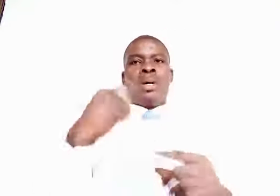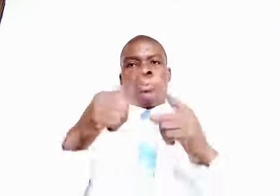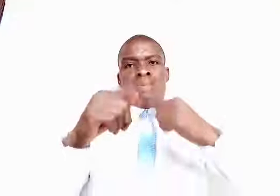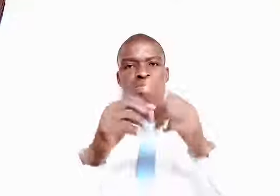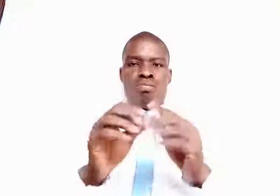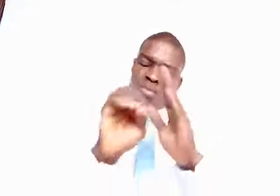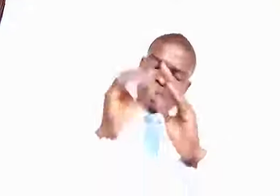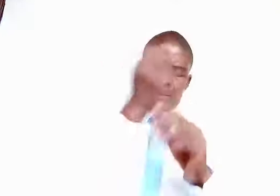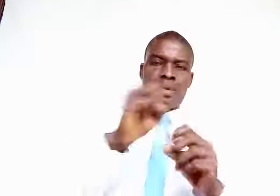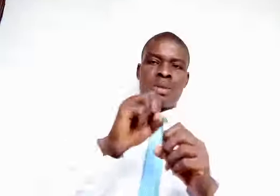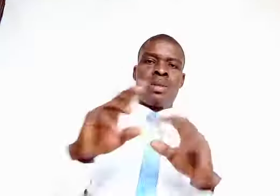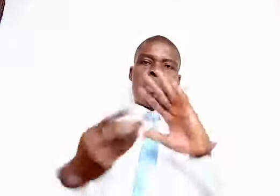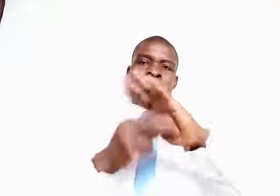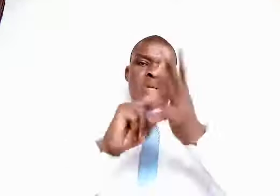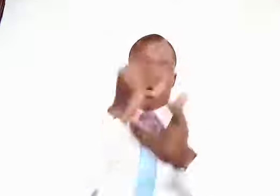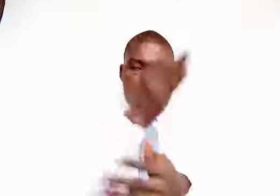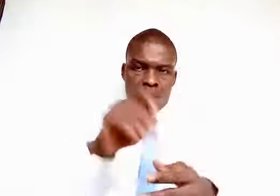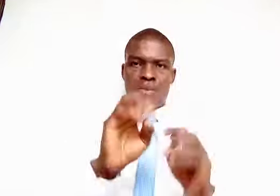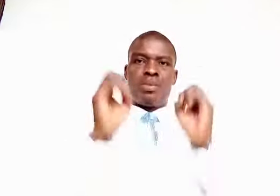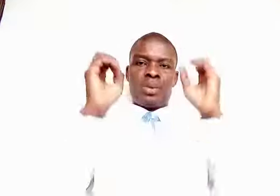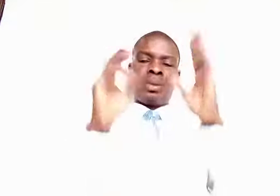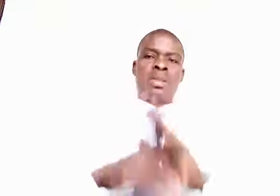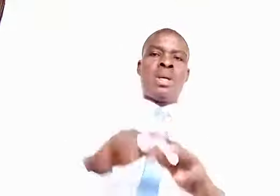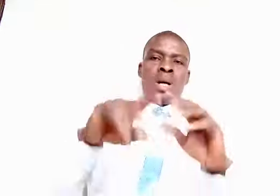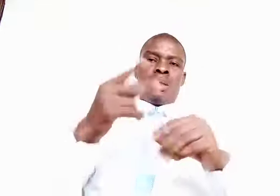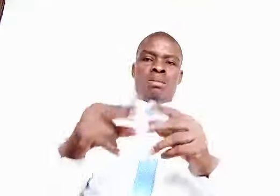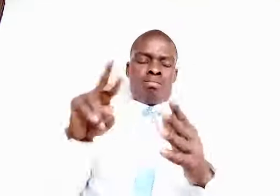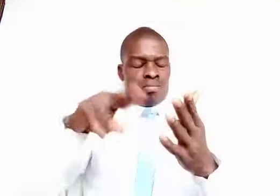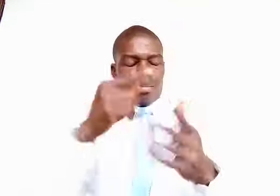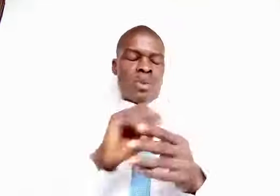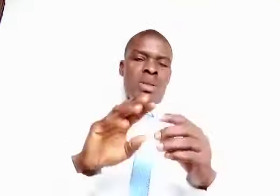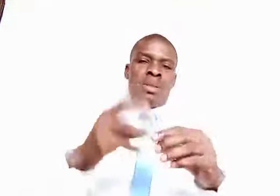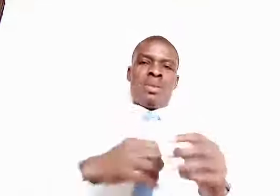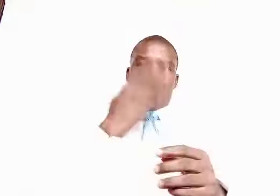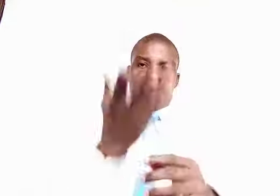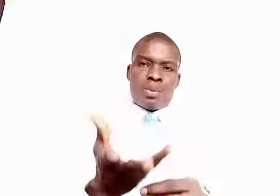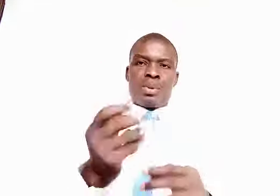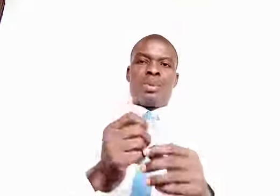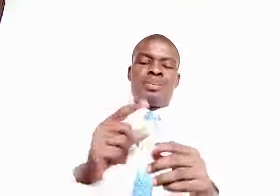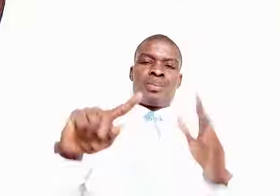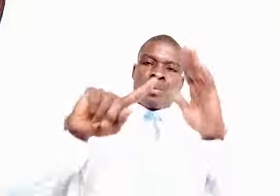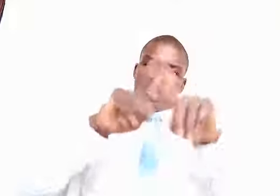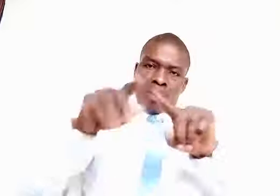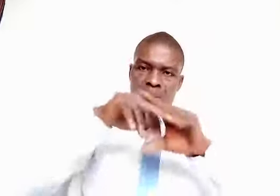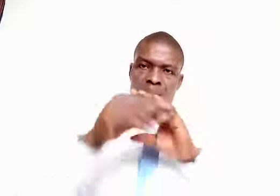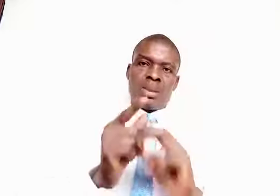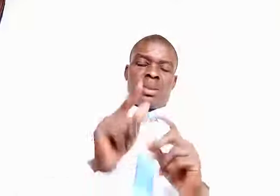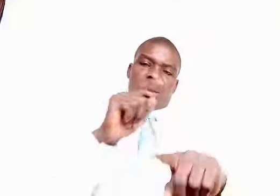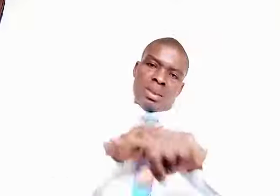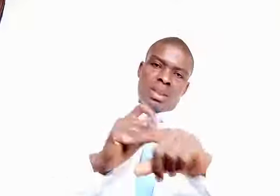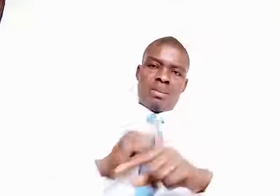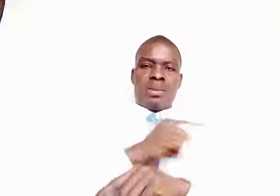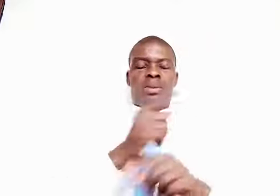poetry, and we will also undertake a review of features of poetry. But in this segment, our focus shall be on the meaning